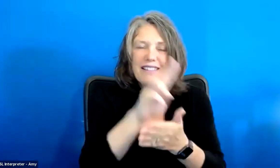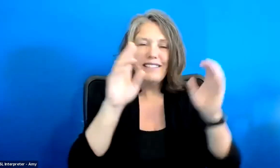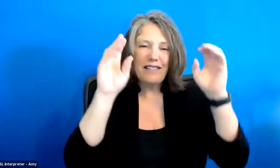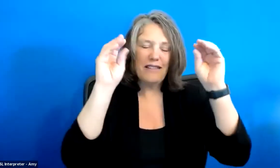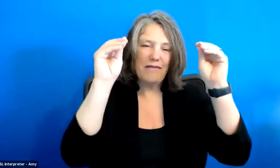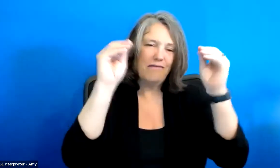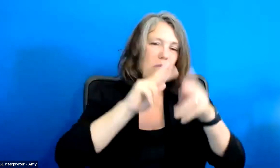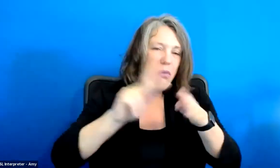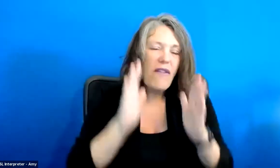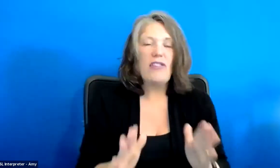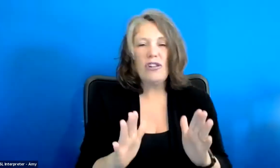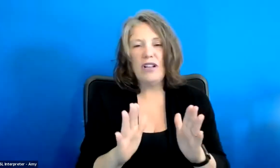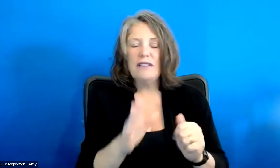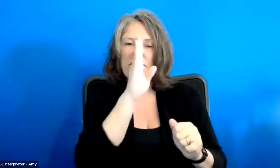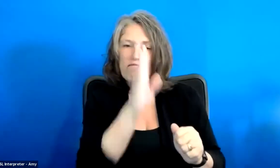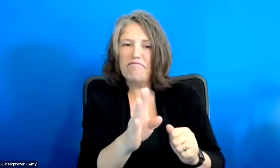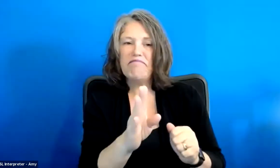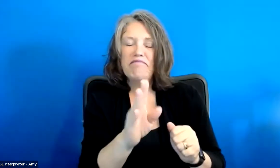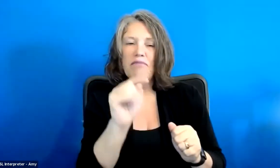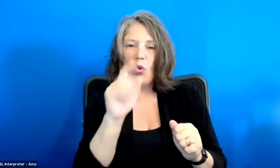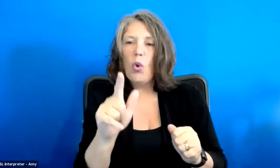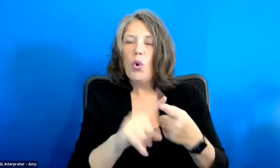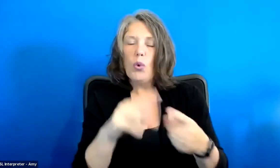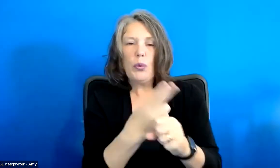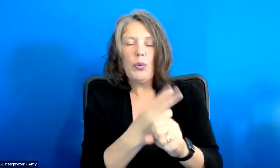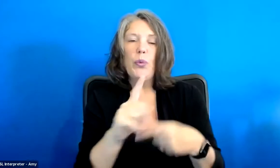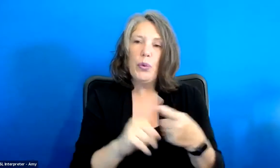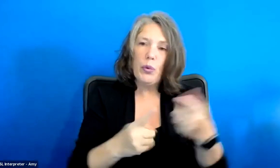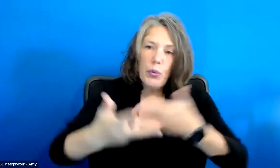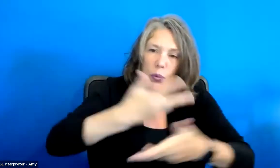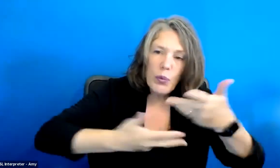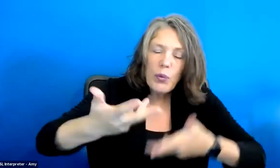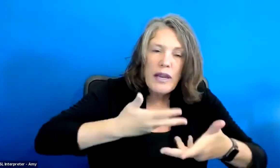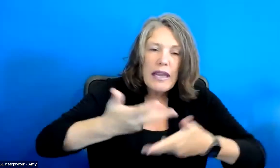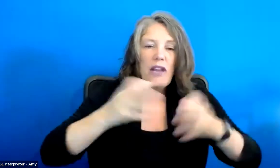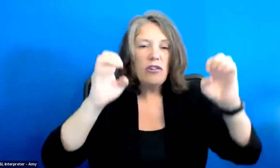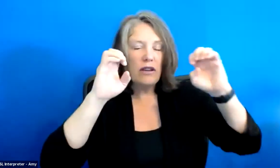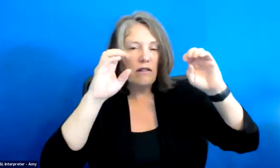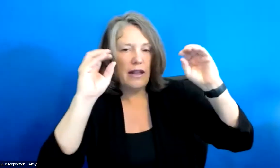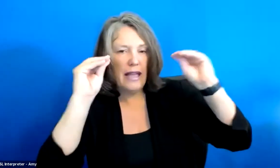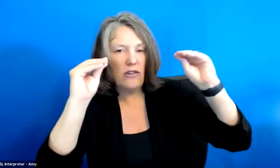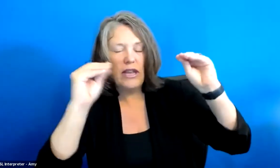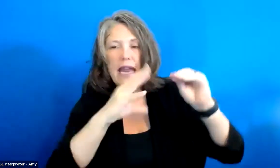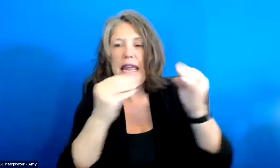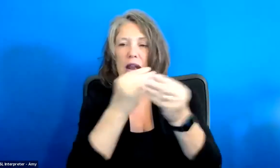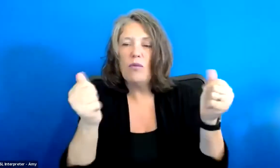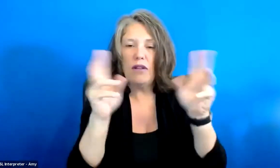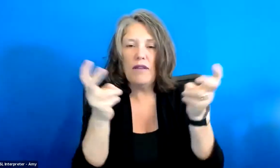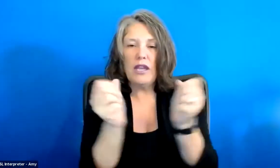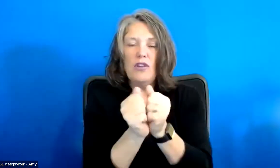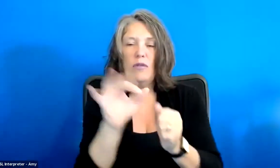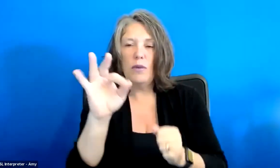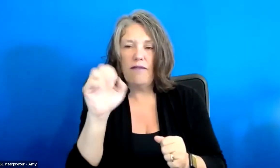organized, straightforward tool to use when engaging, educating, and resolving issues with